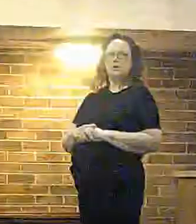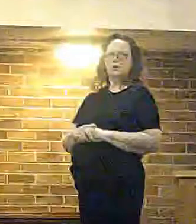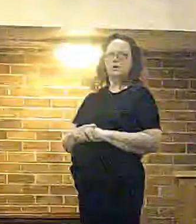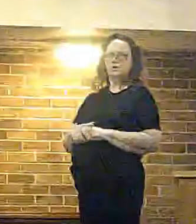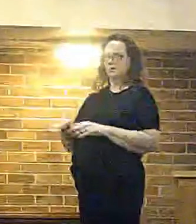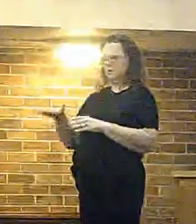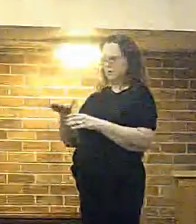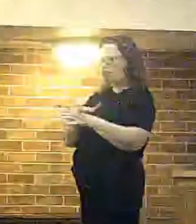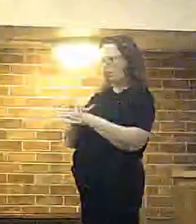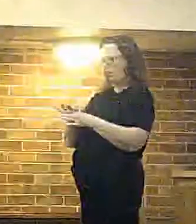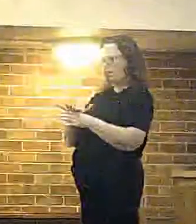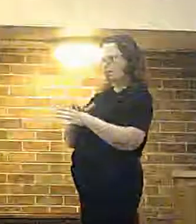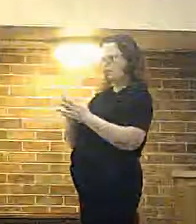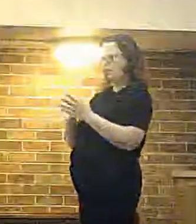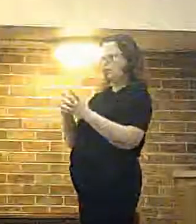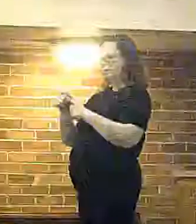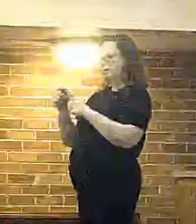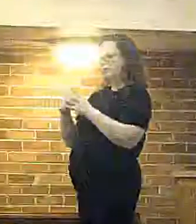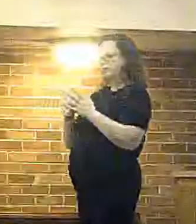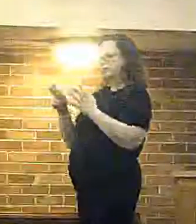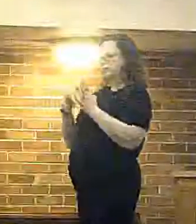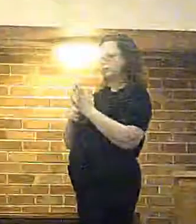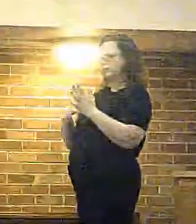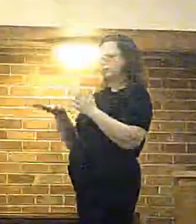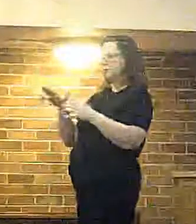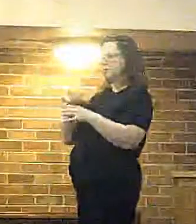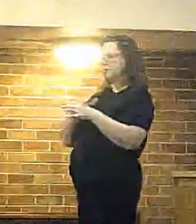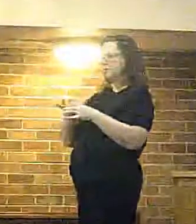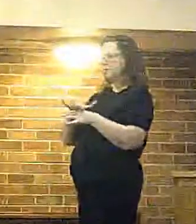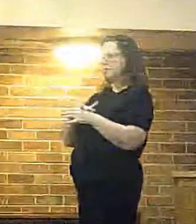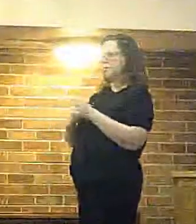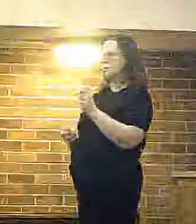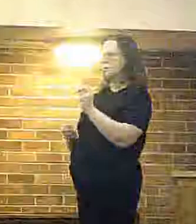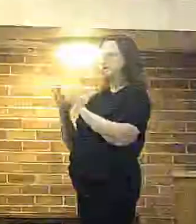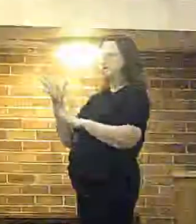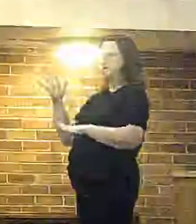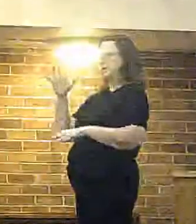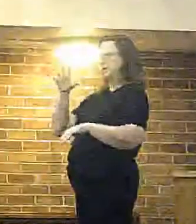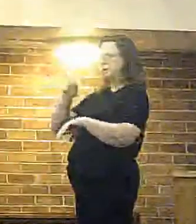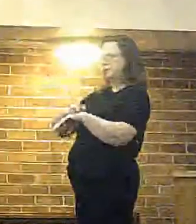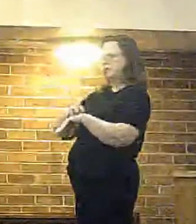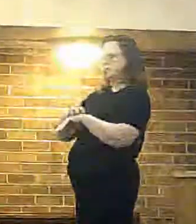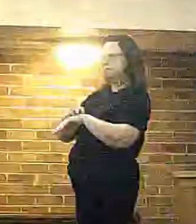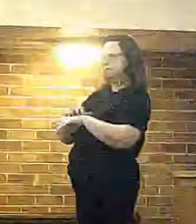The location is Upton Community Fire Station, Arrow Park Road, Upton.